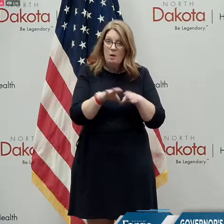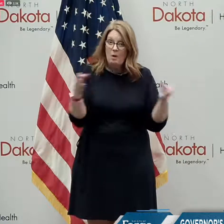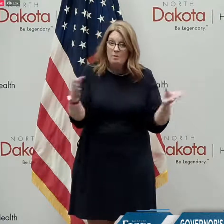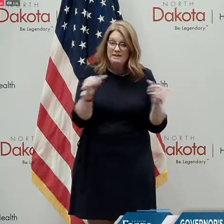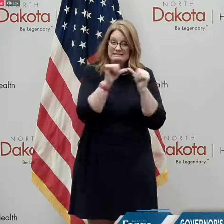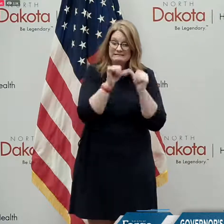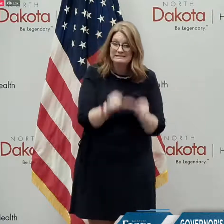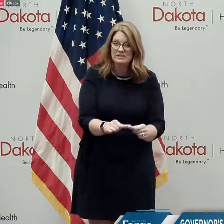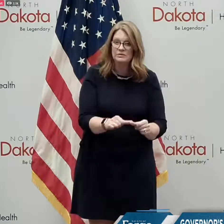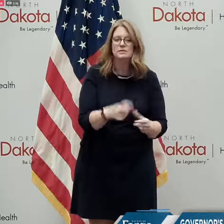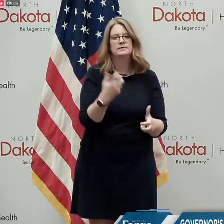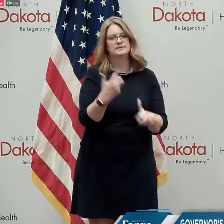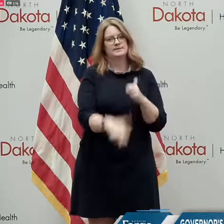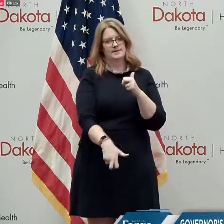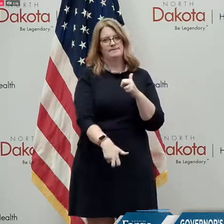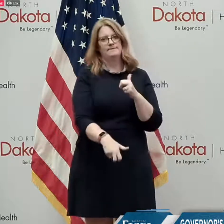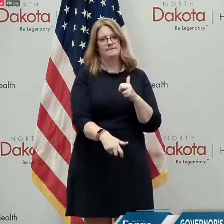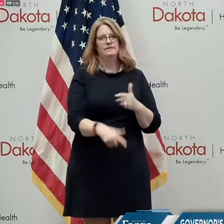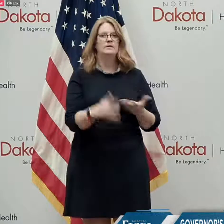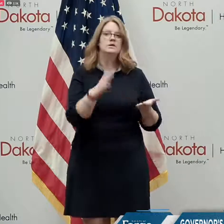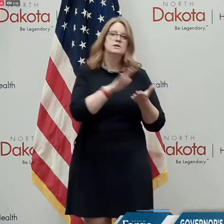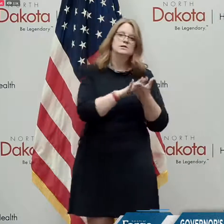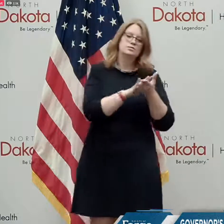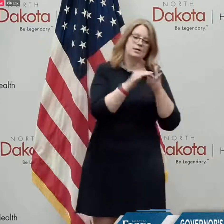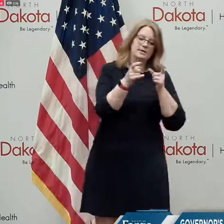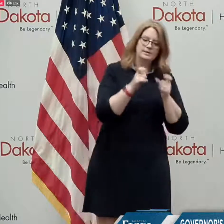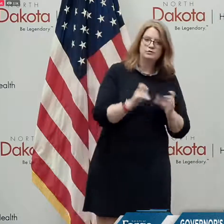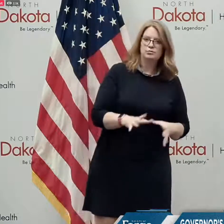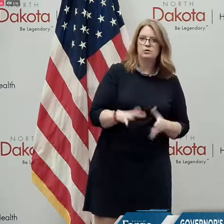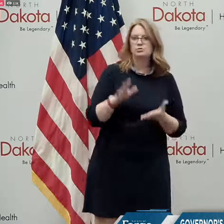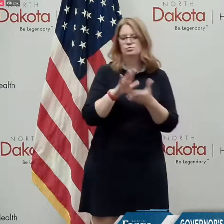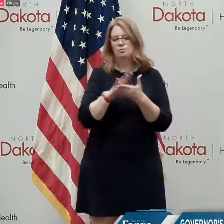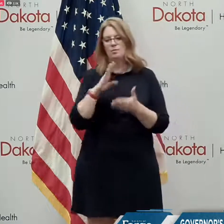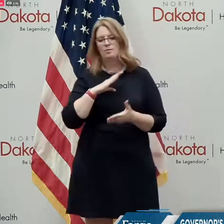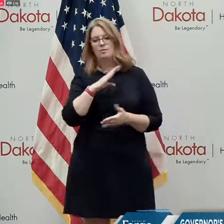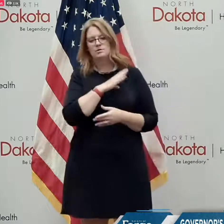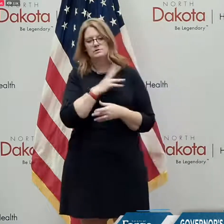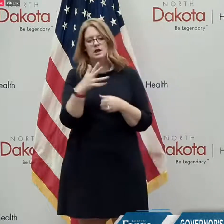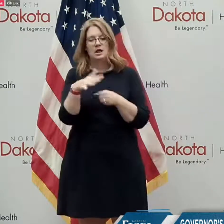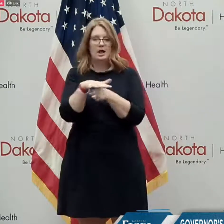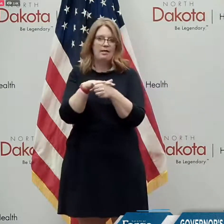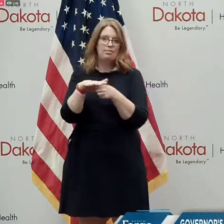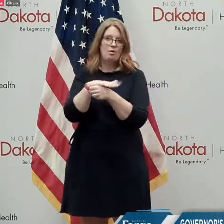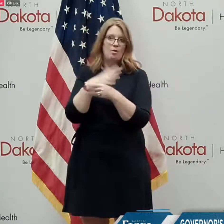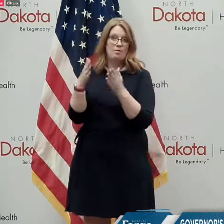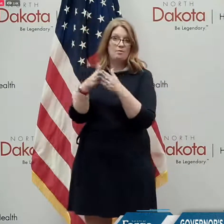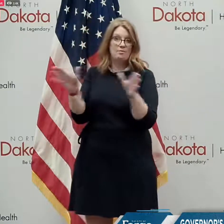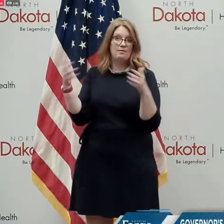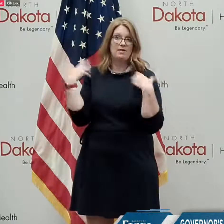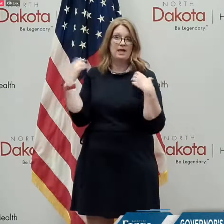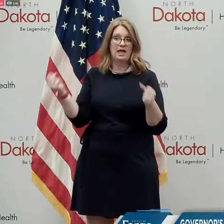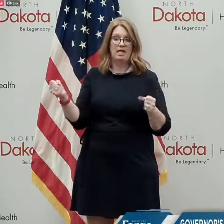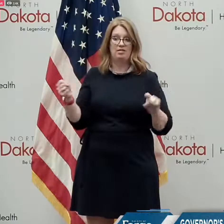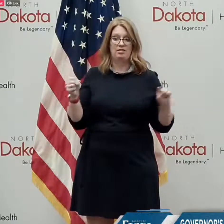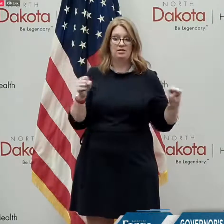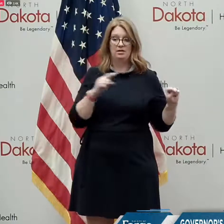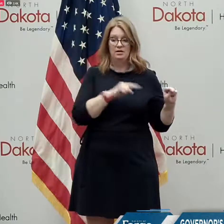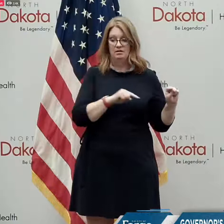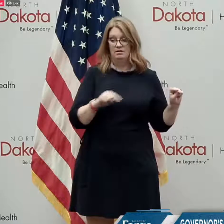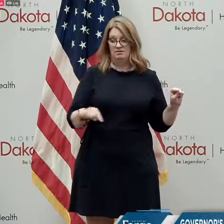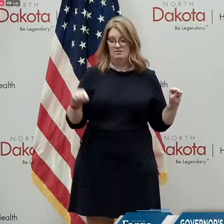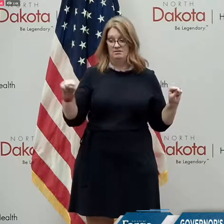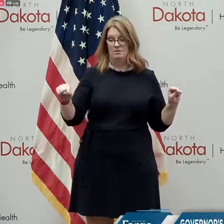School administrators, school boards, and local public health teams are working so